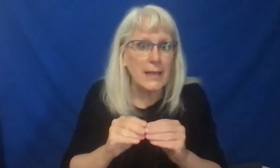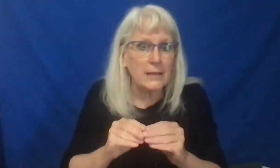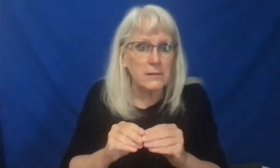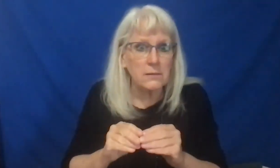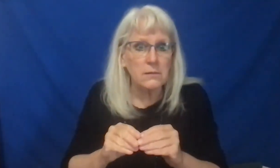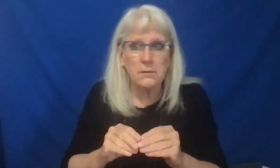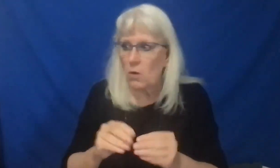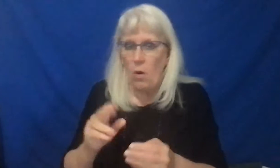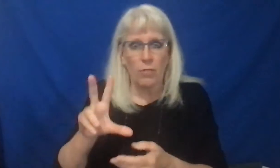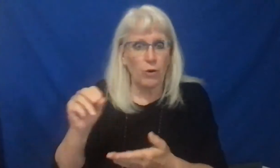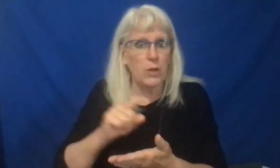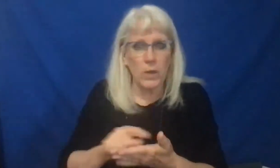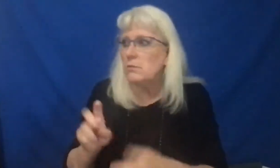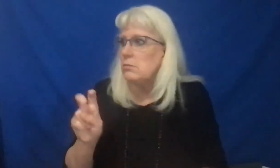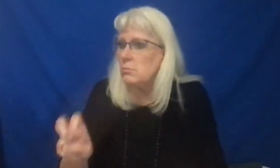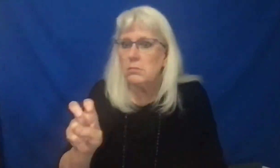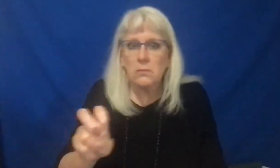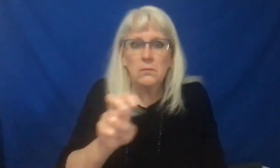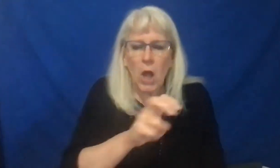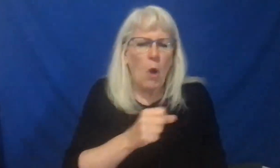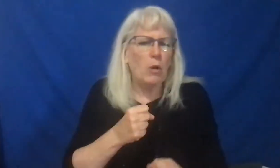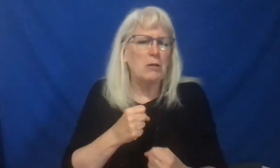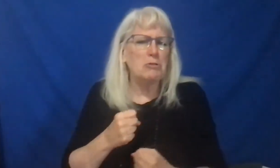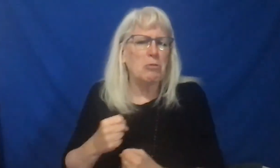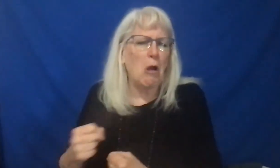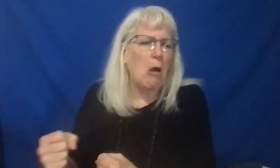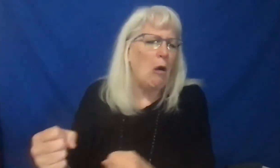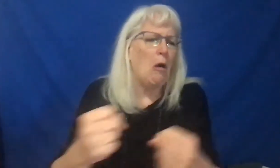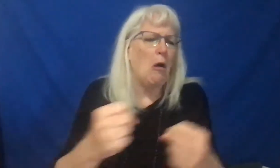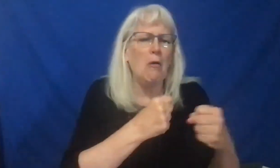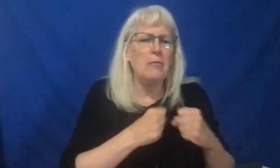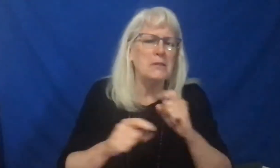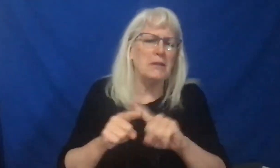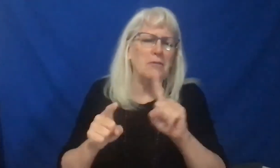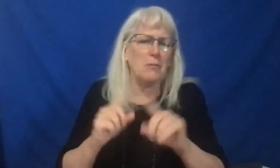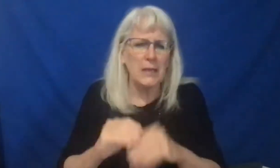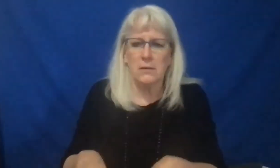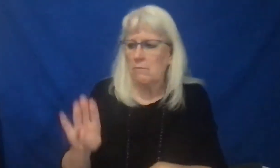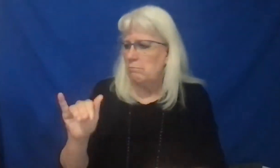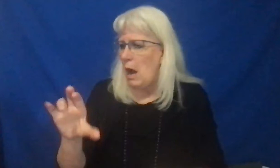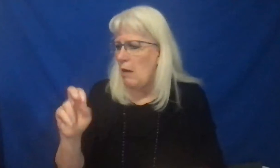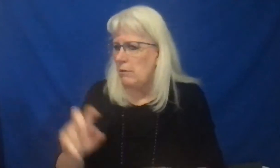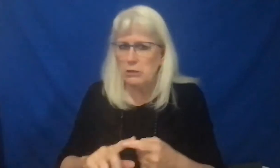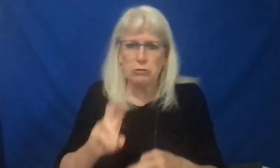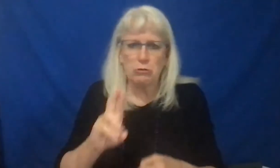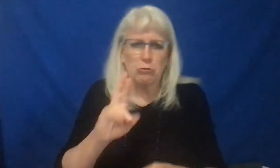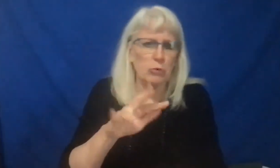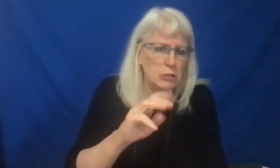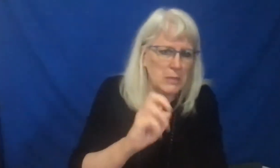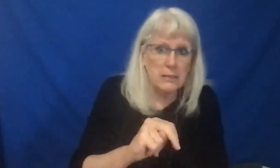or so. And we drove all over the Bay Area. We went from Byron to Richmond. We even did some road